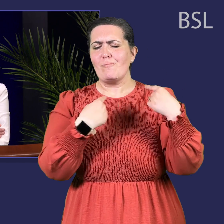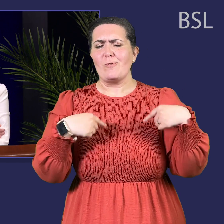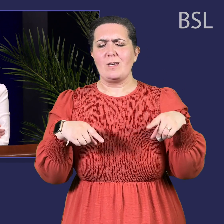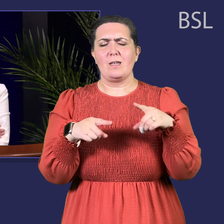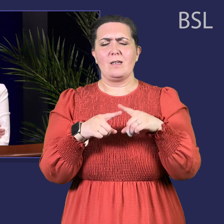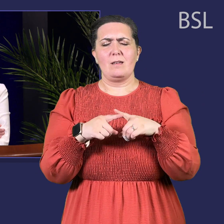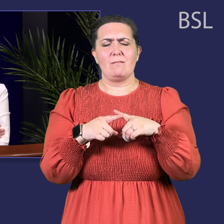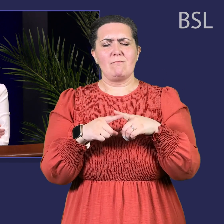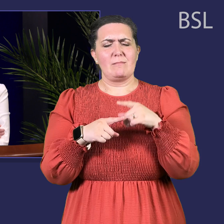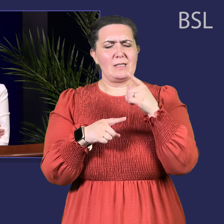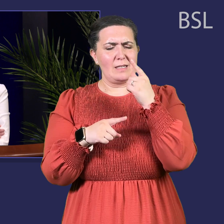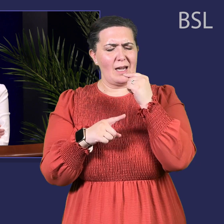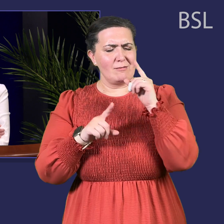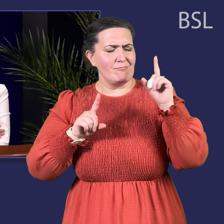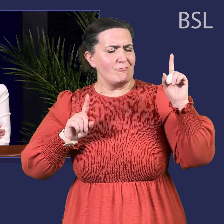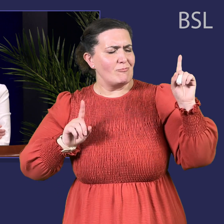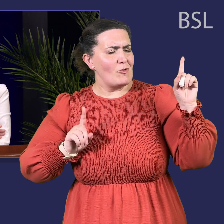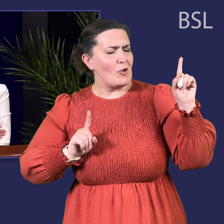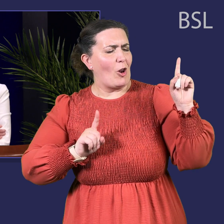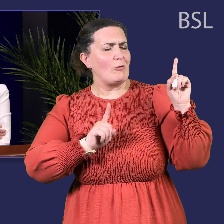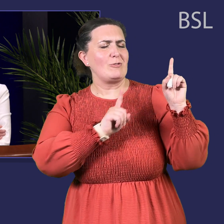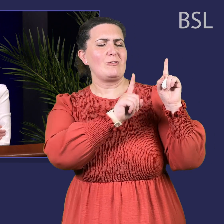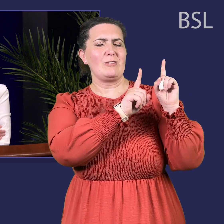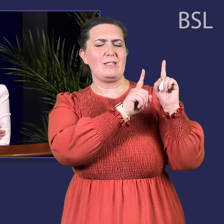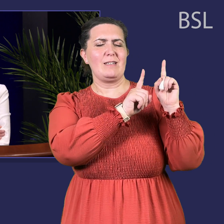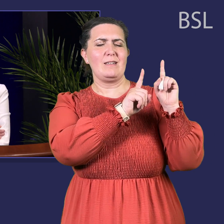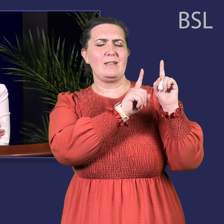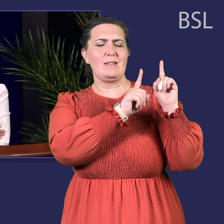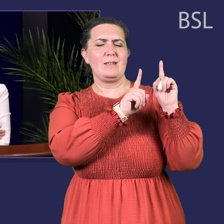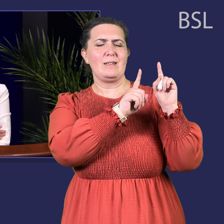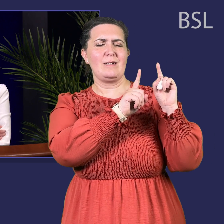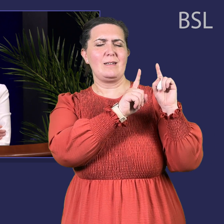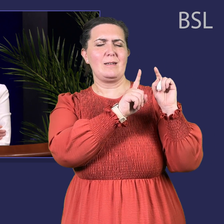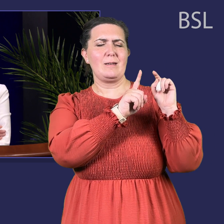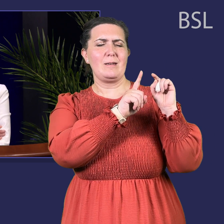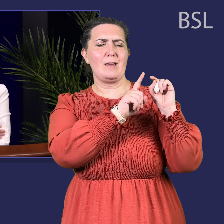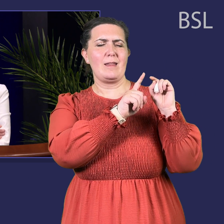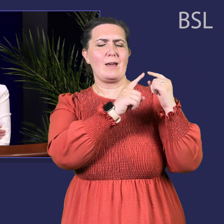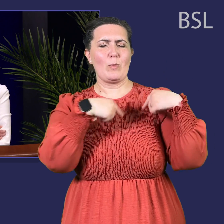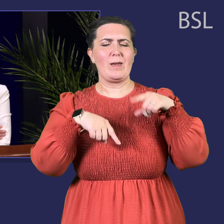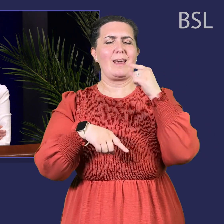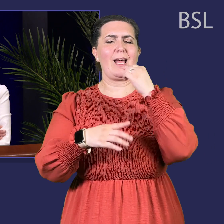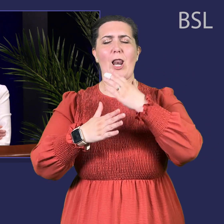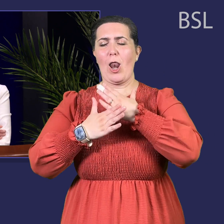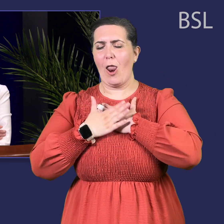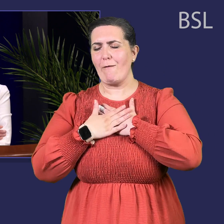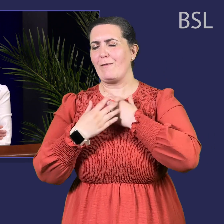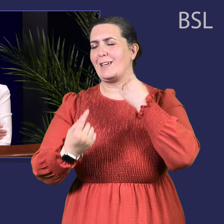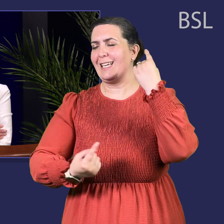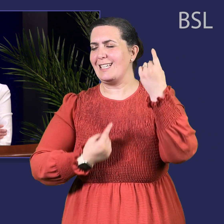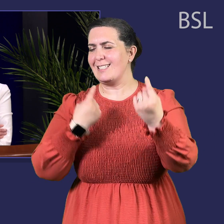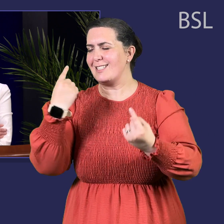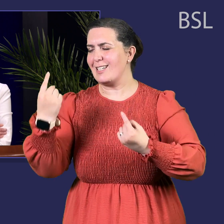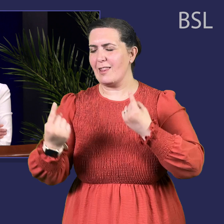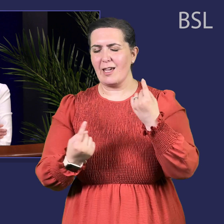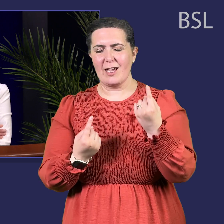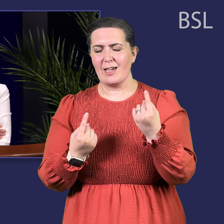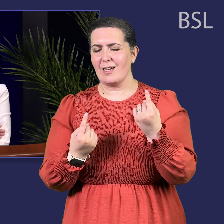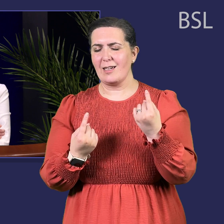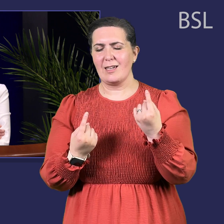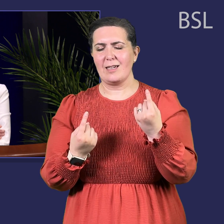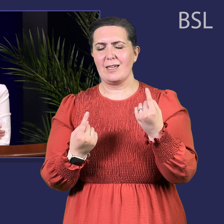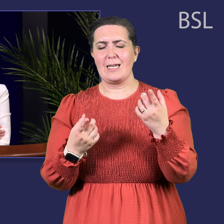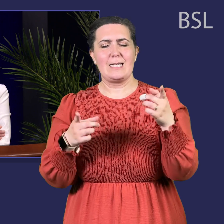that we may be brought closer to thee. We may be brought to love one another as